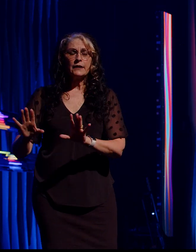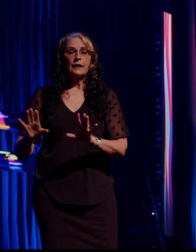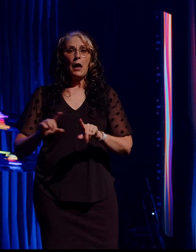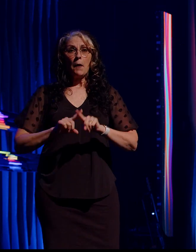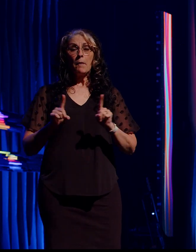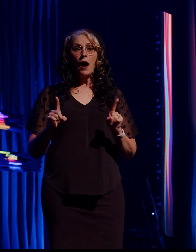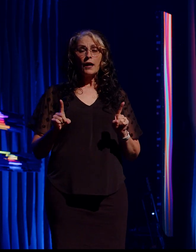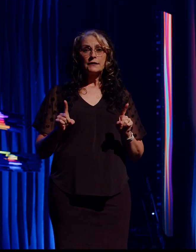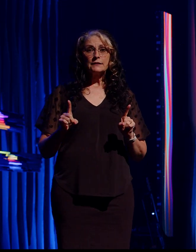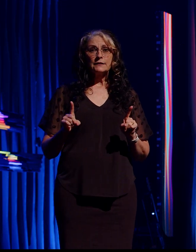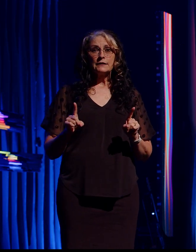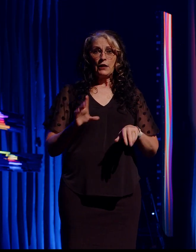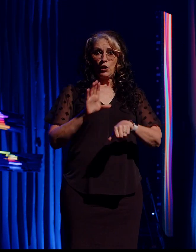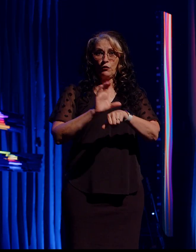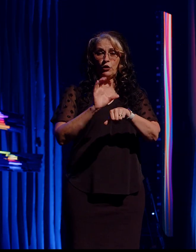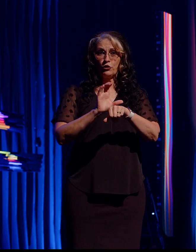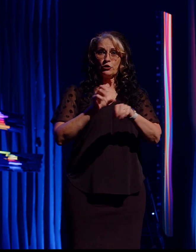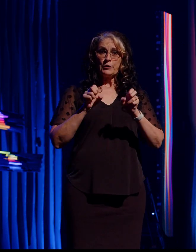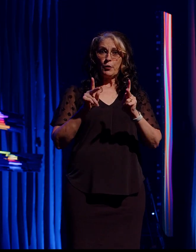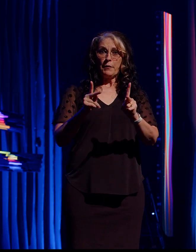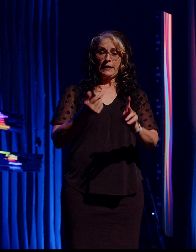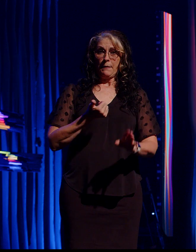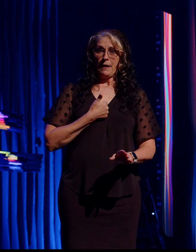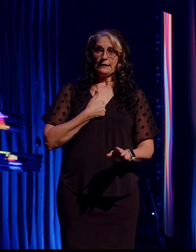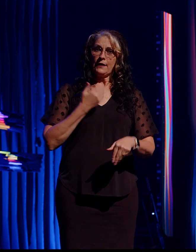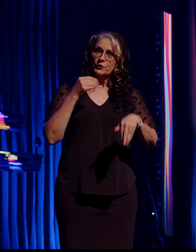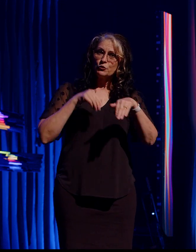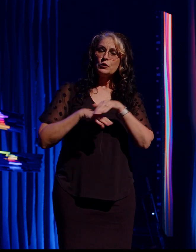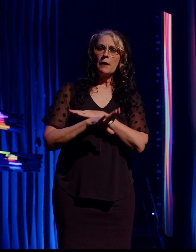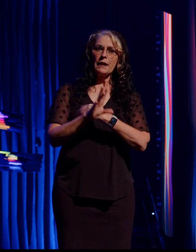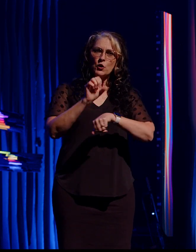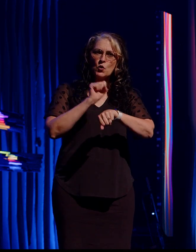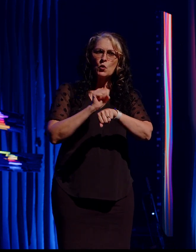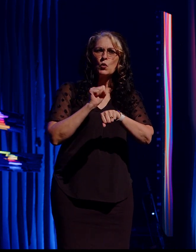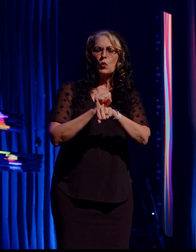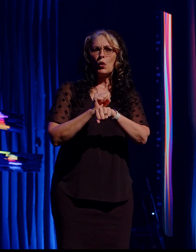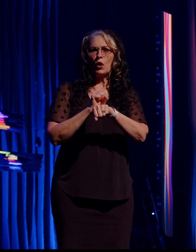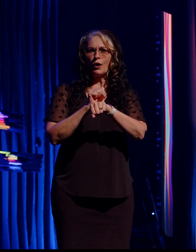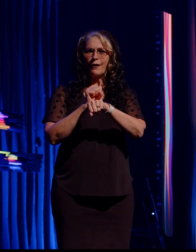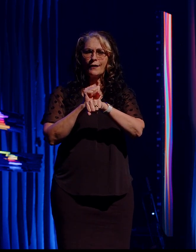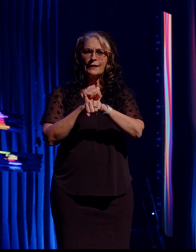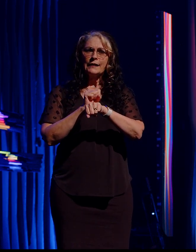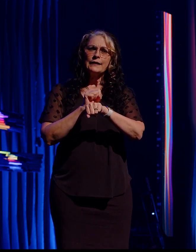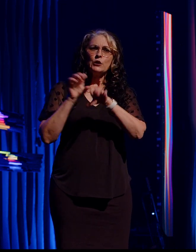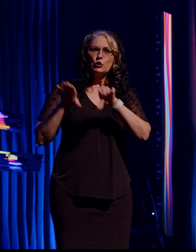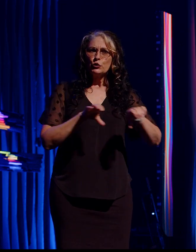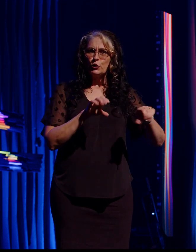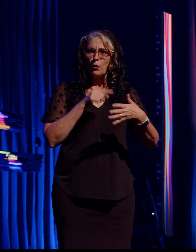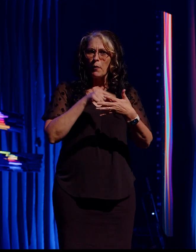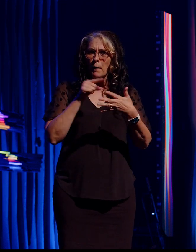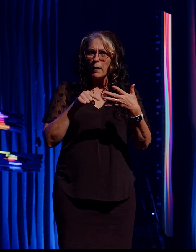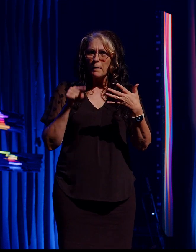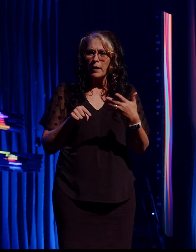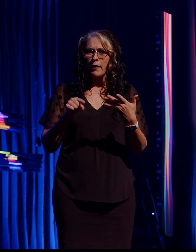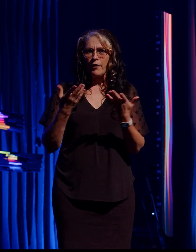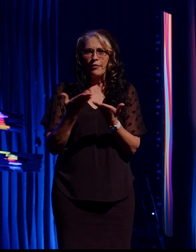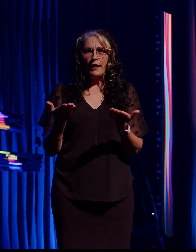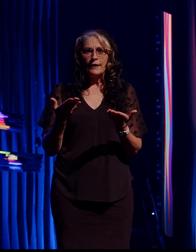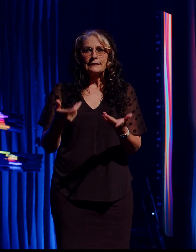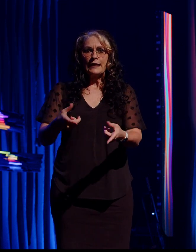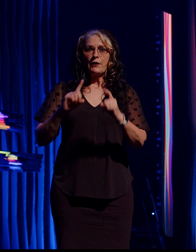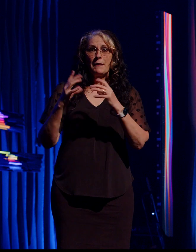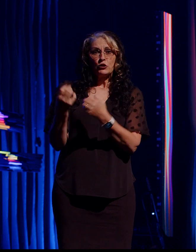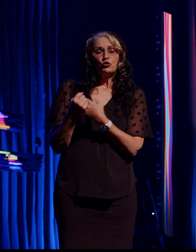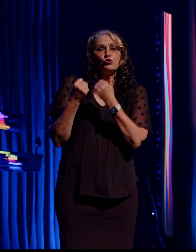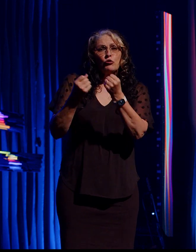way the church has allowed me to come in and work as I can and get things done has given me strength,